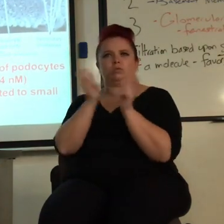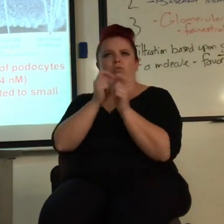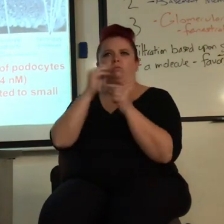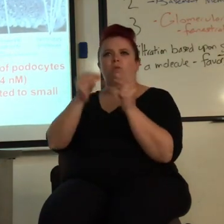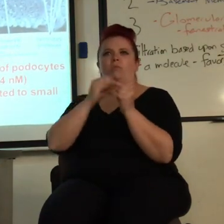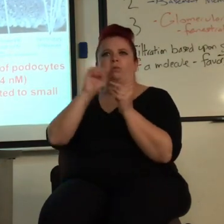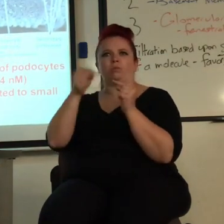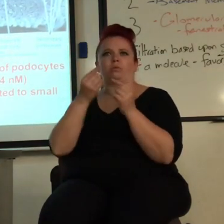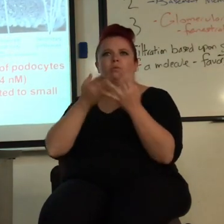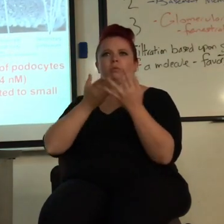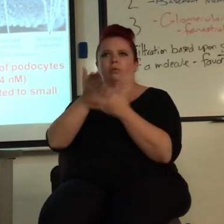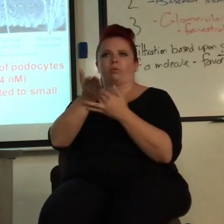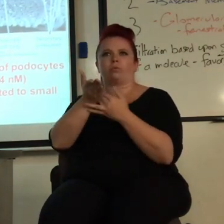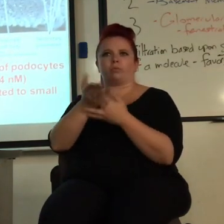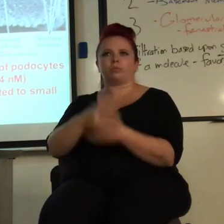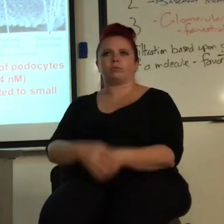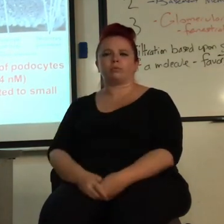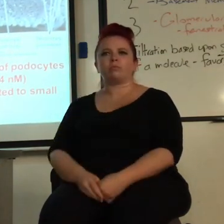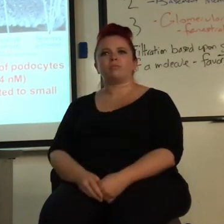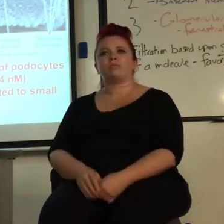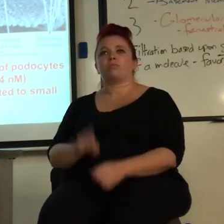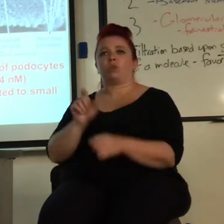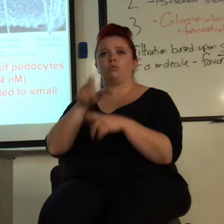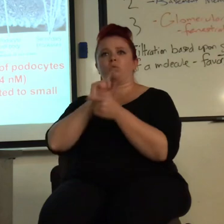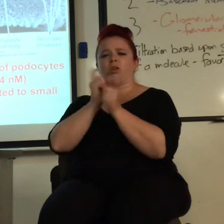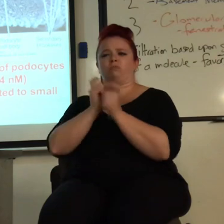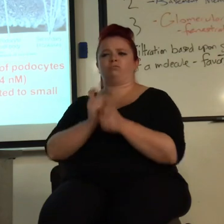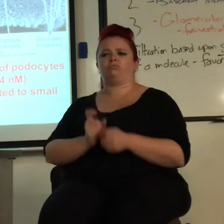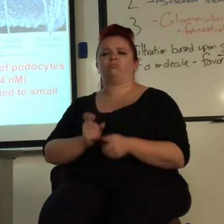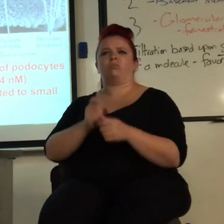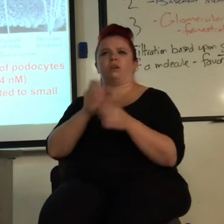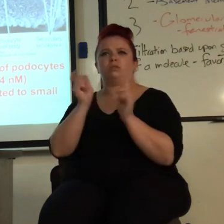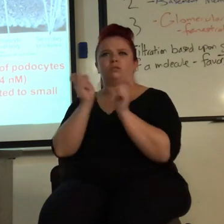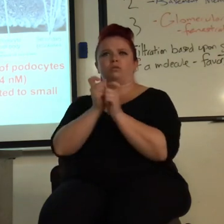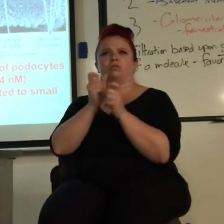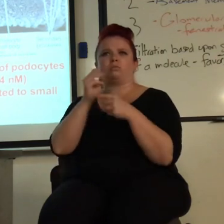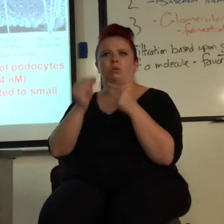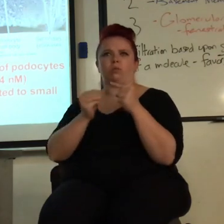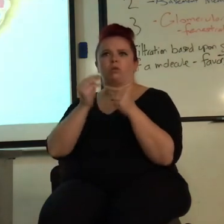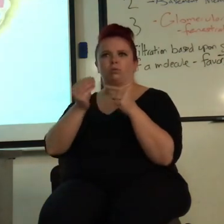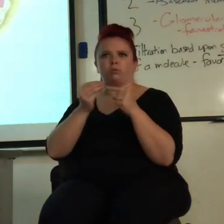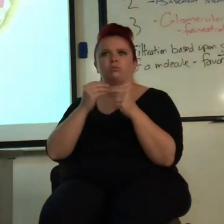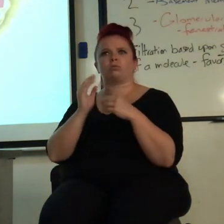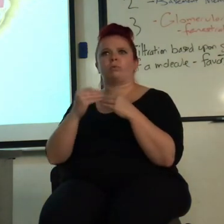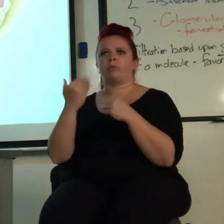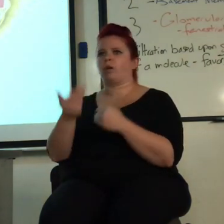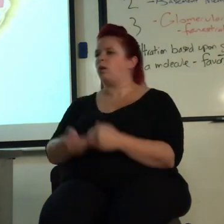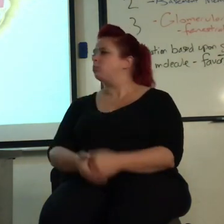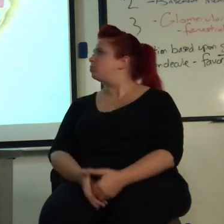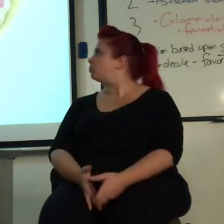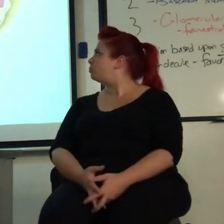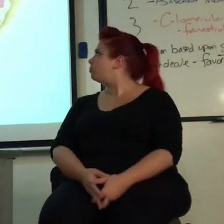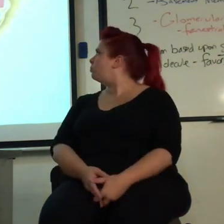it through. And we can regulate the small molecules. So, moving on.